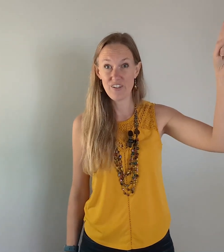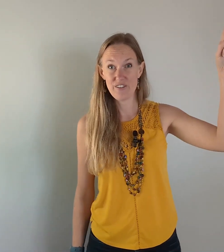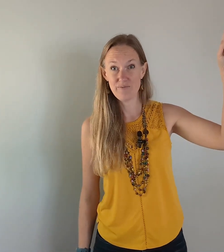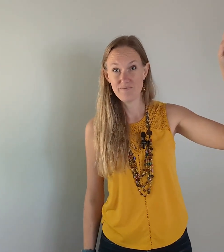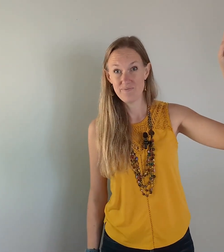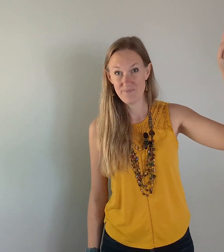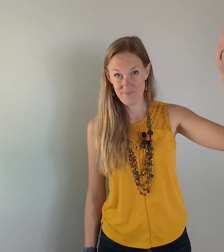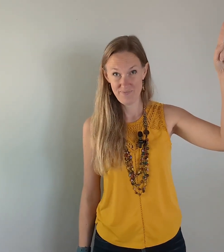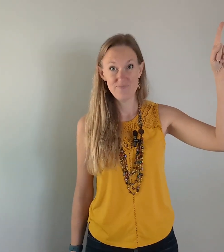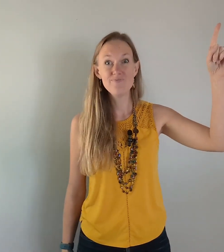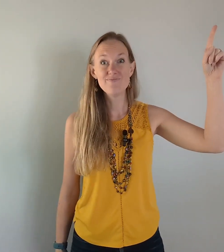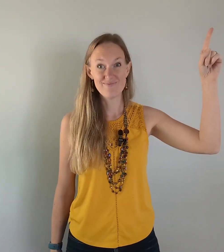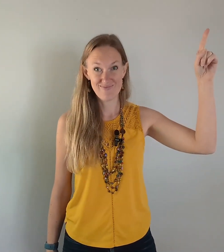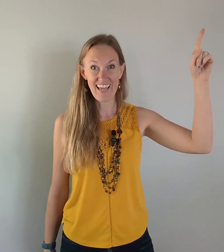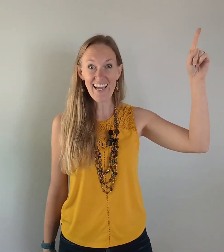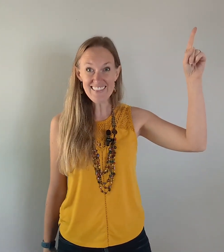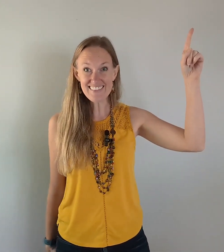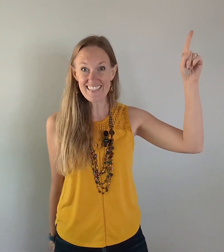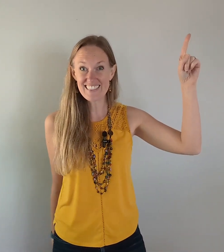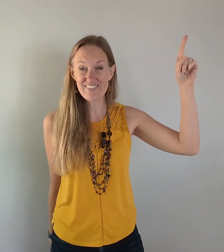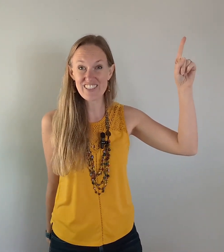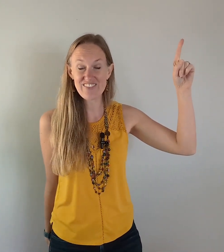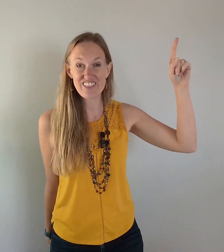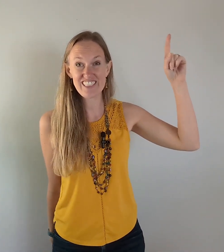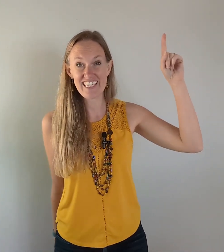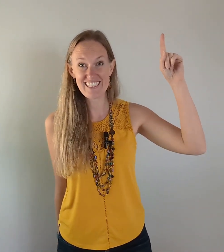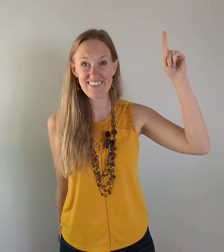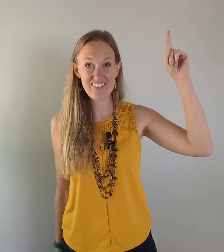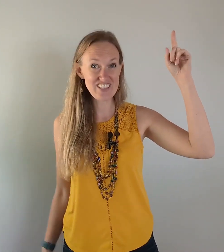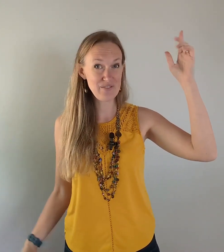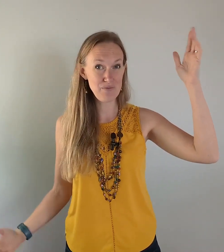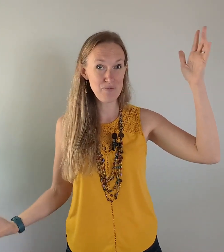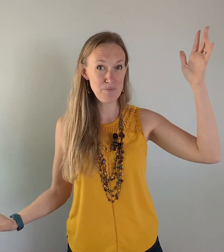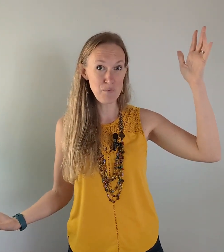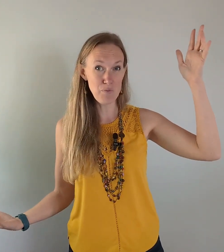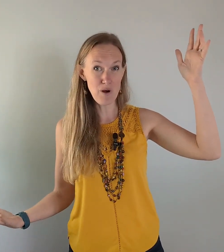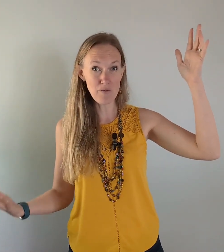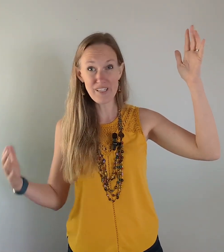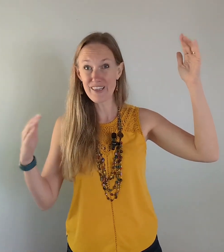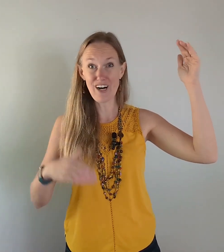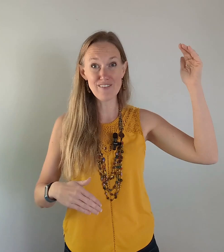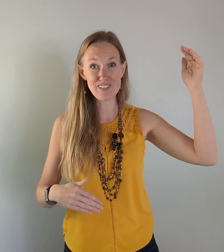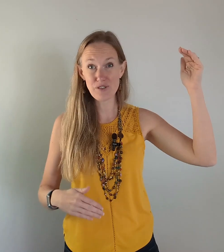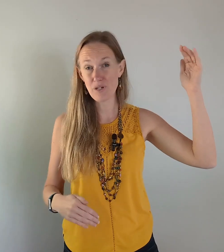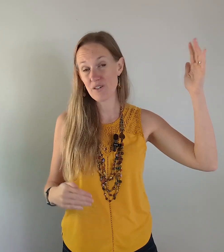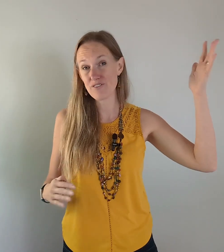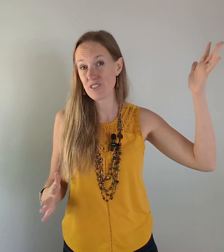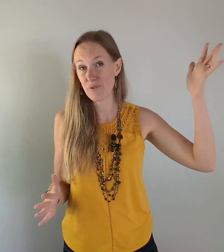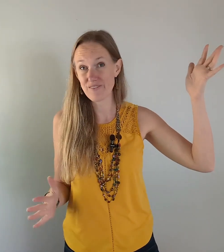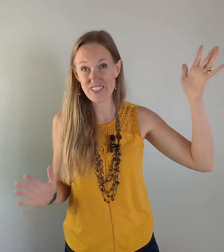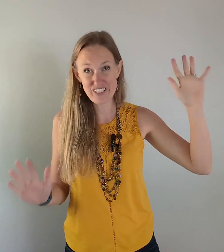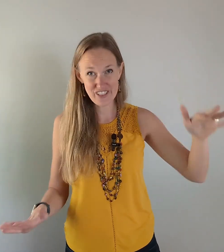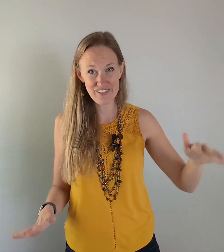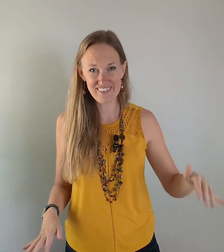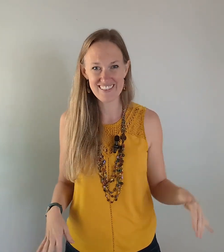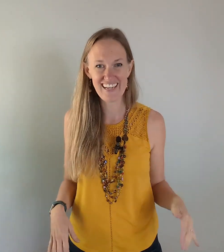you. Okay, so that's the first verse section. A really long verse 1 or verse 1, verse 2, you